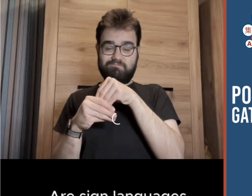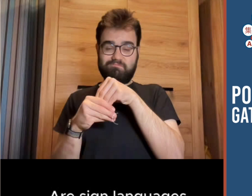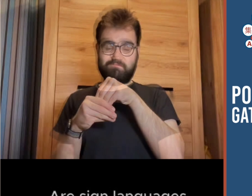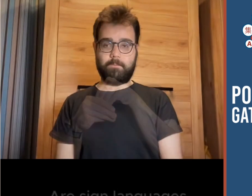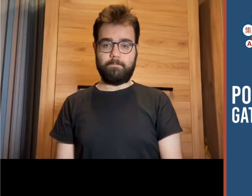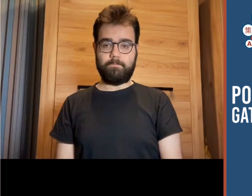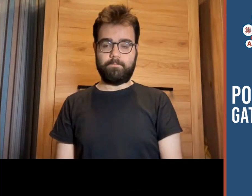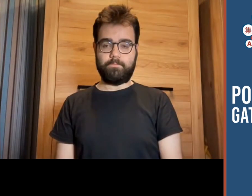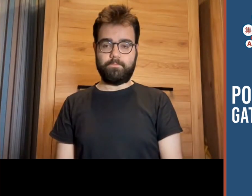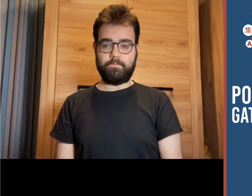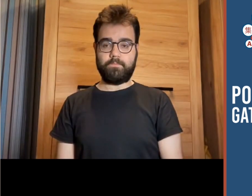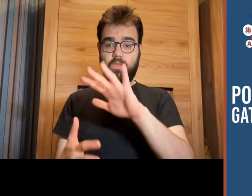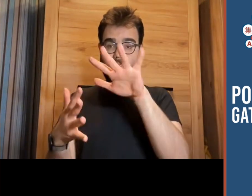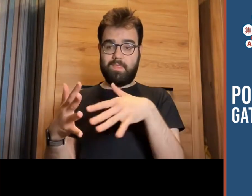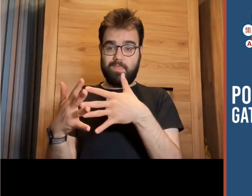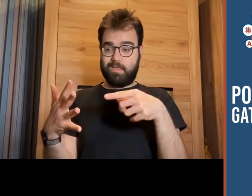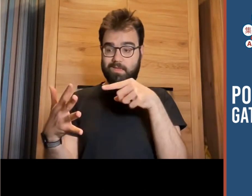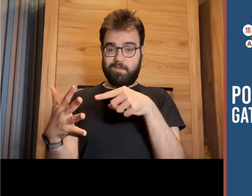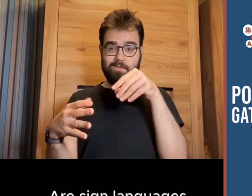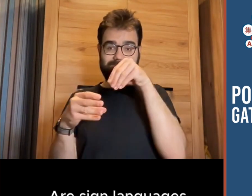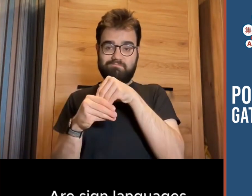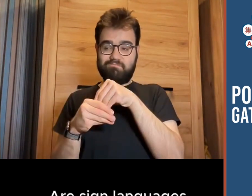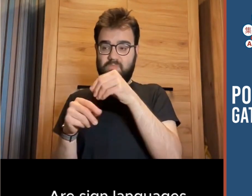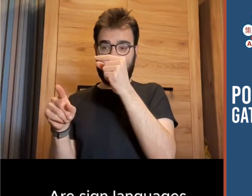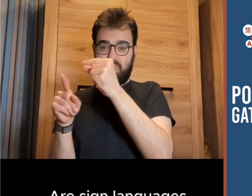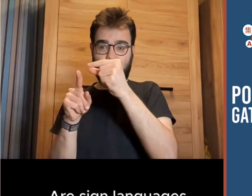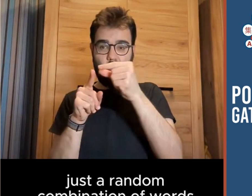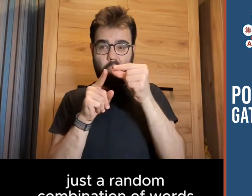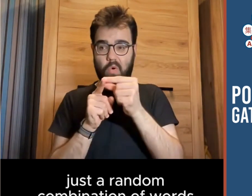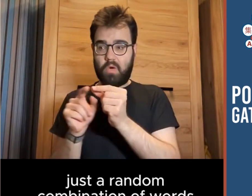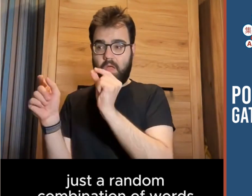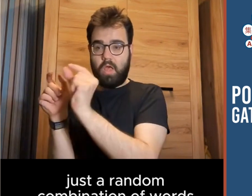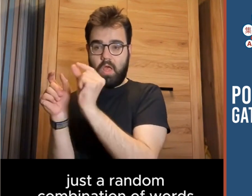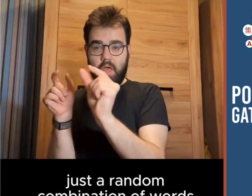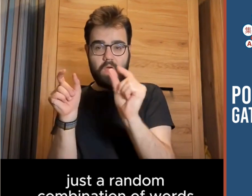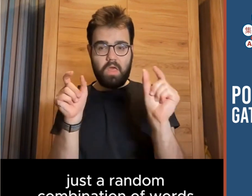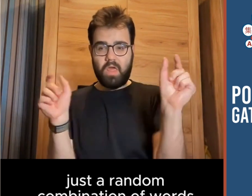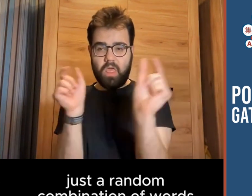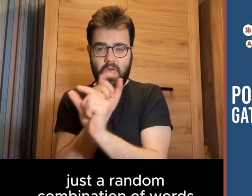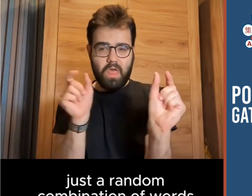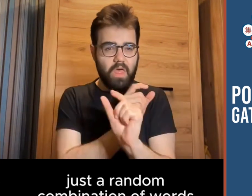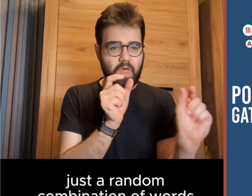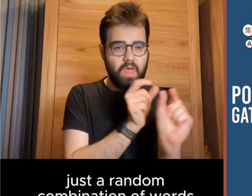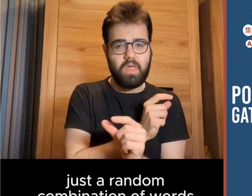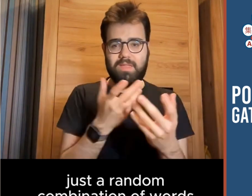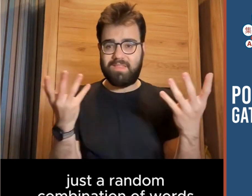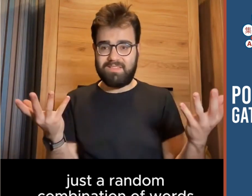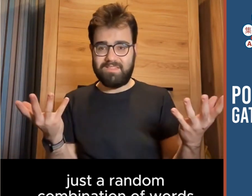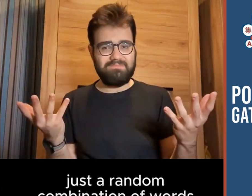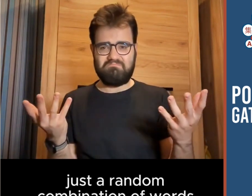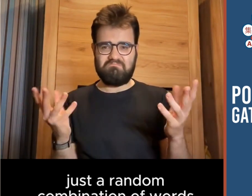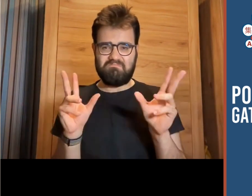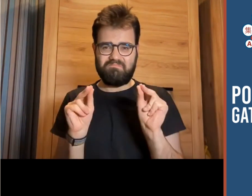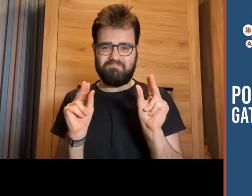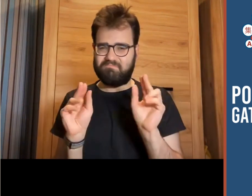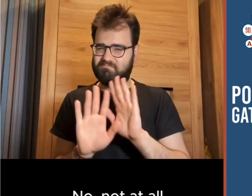the US, and so on. So the next question is, are sign languages just a